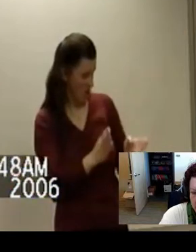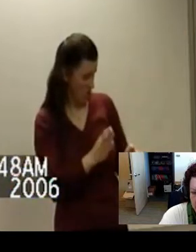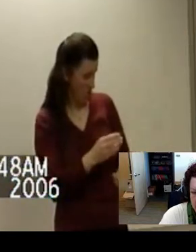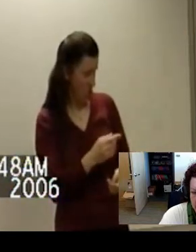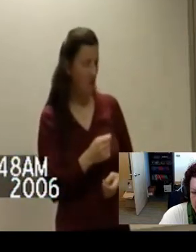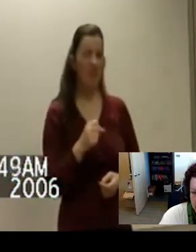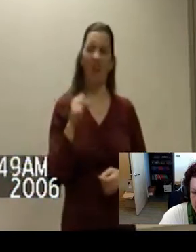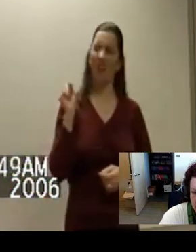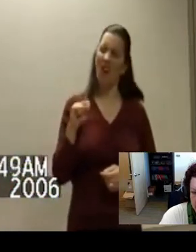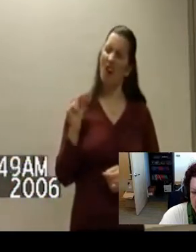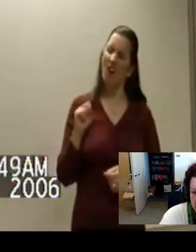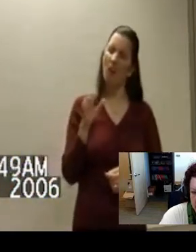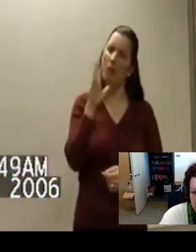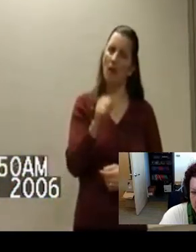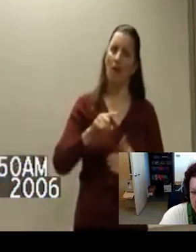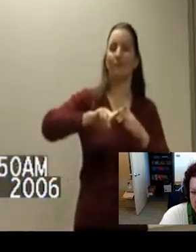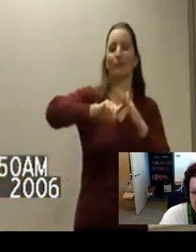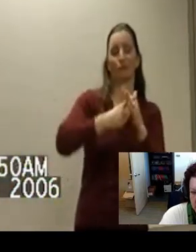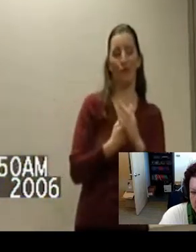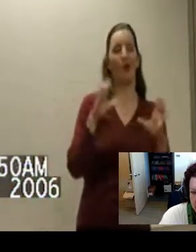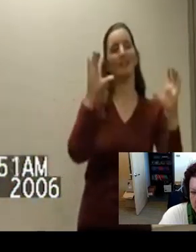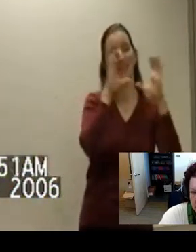My husband and I talked about